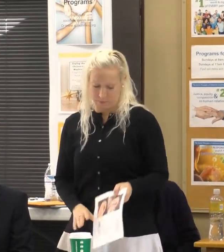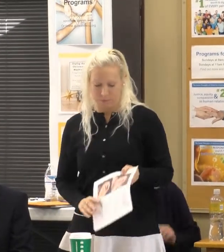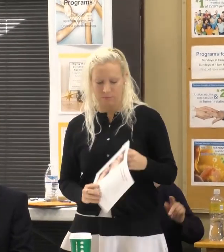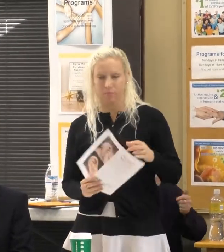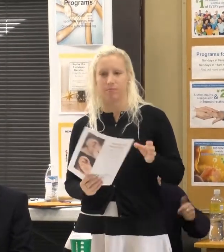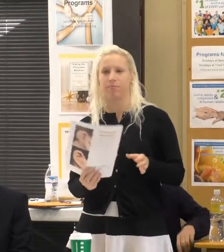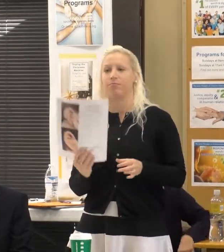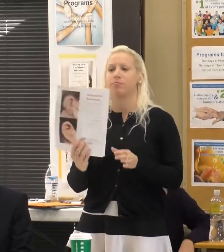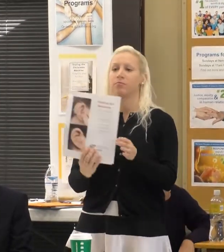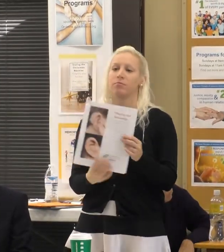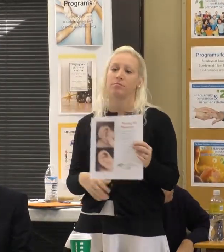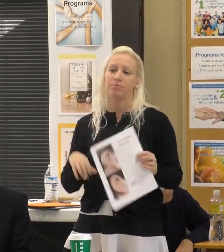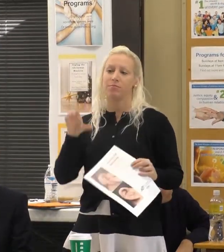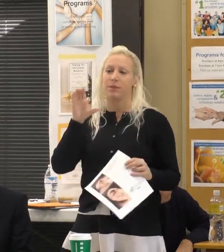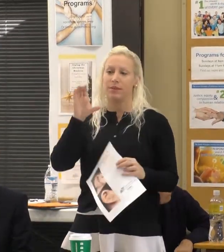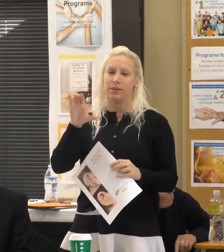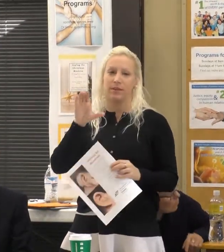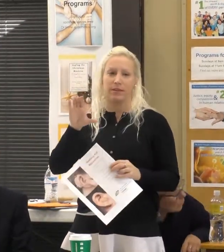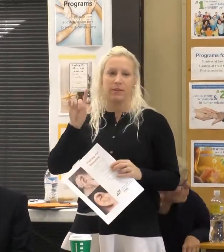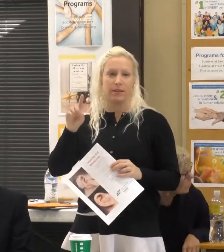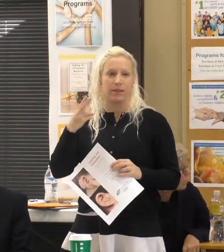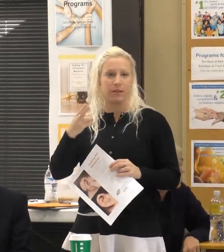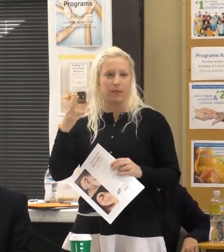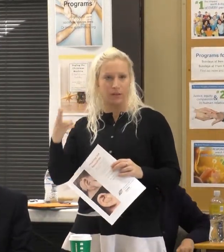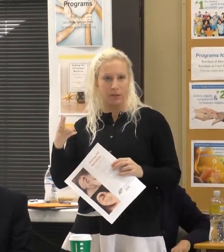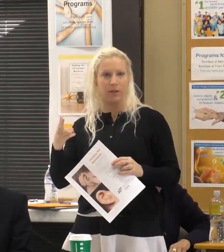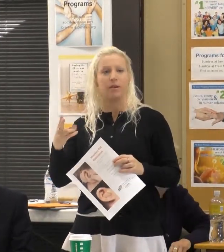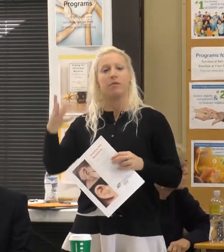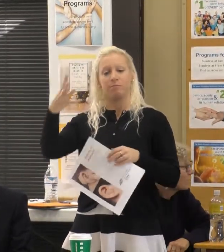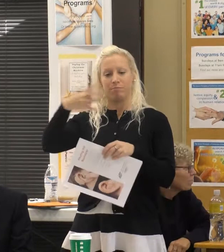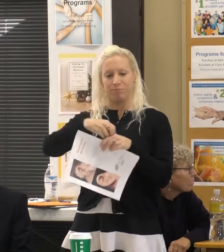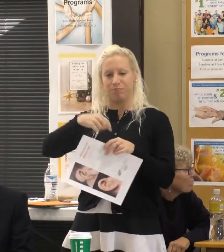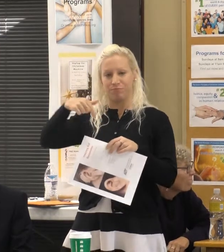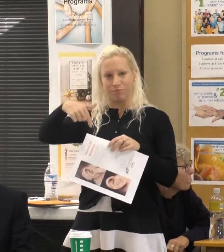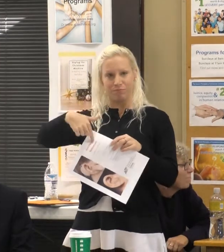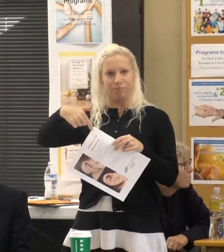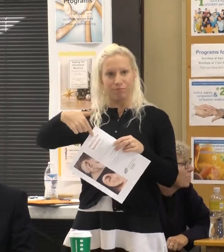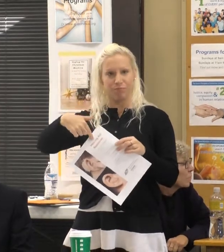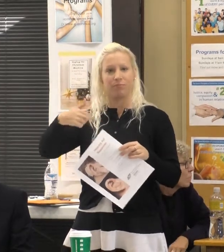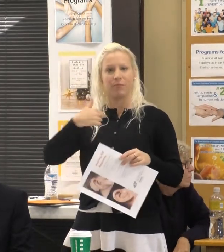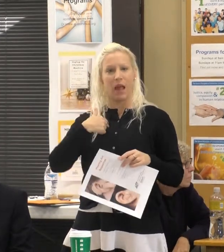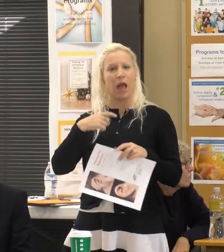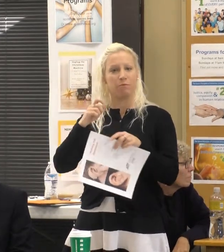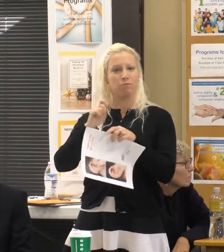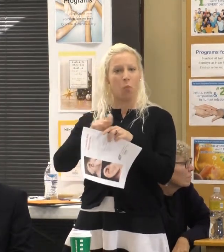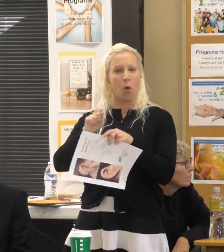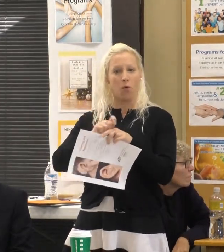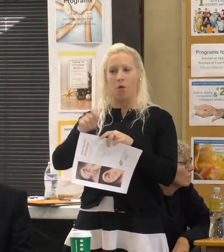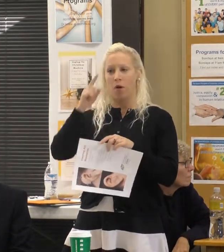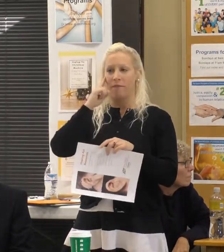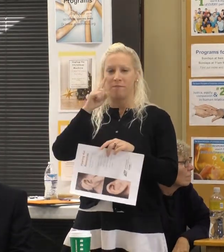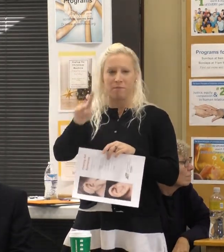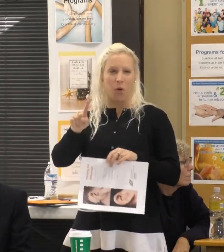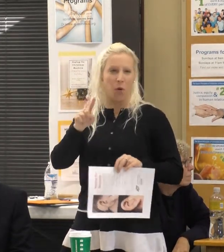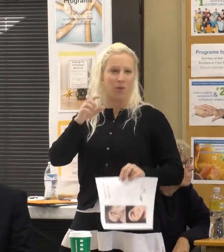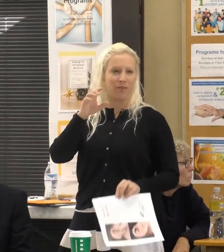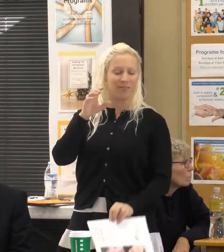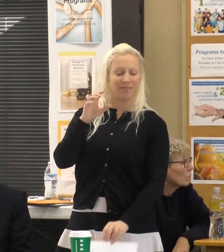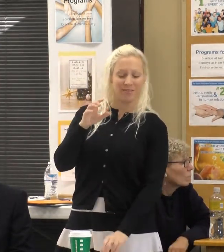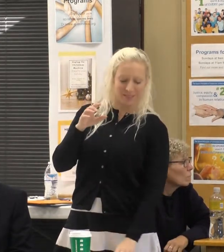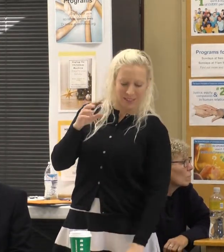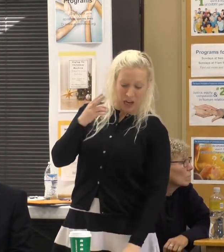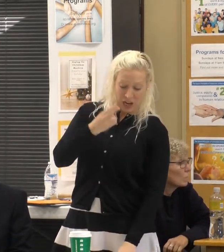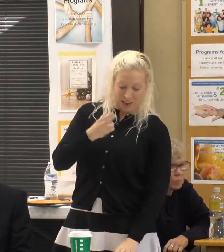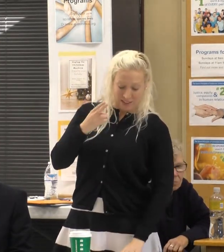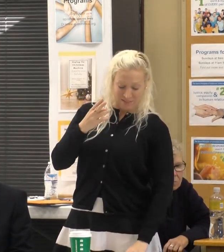Someone had mentioned briefly about hearing aids, and I remembered that I had included this form in your kit as well.